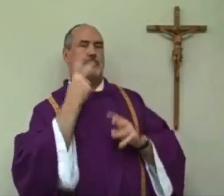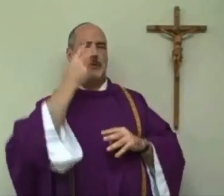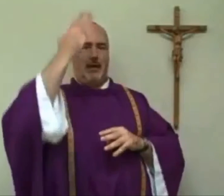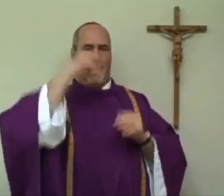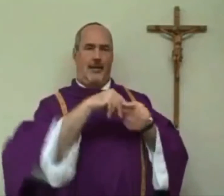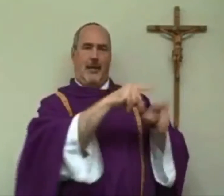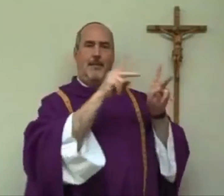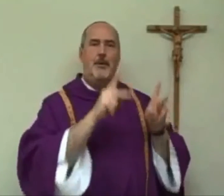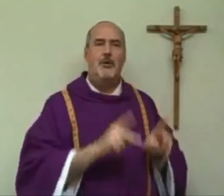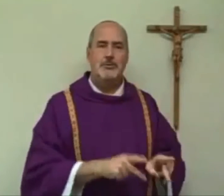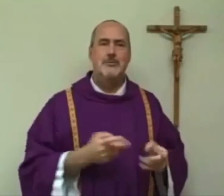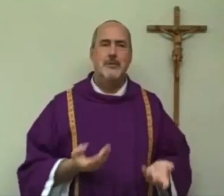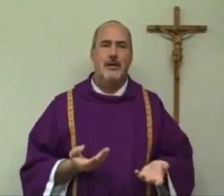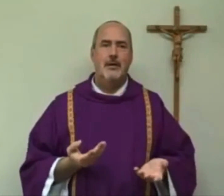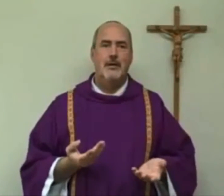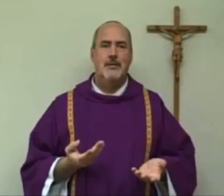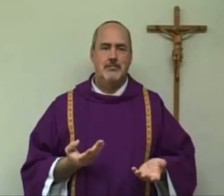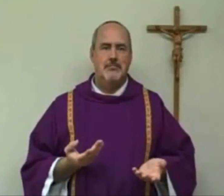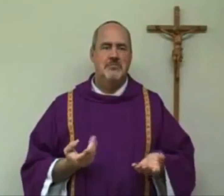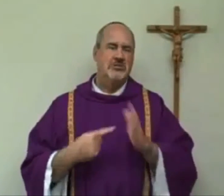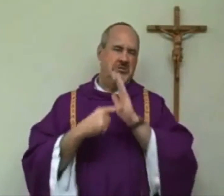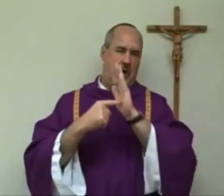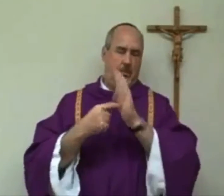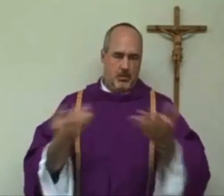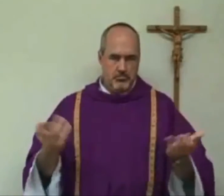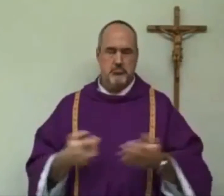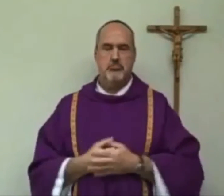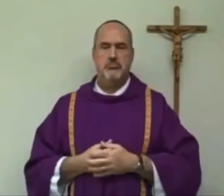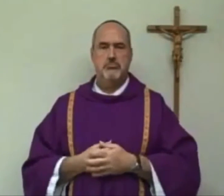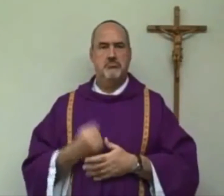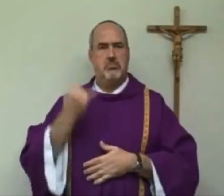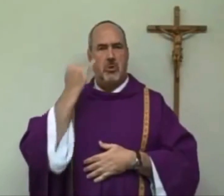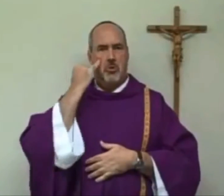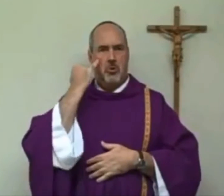at us, they can see God through us. Let me give you an example.